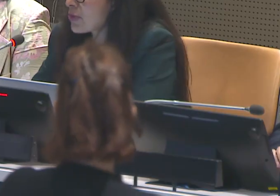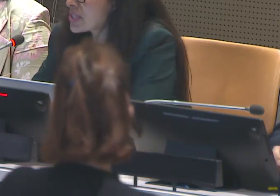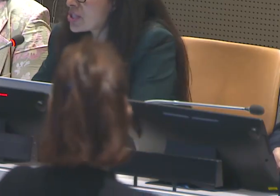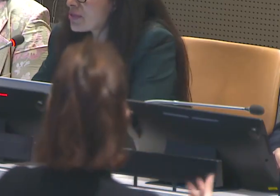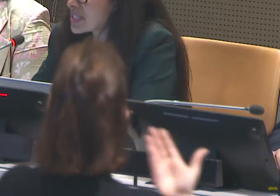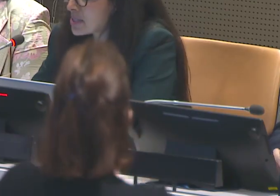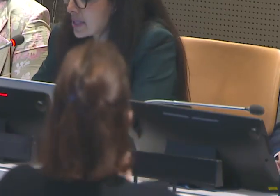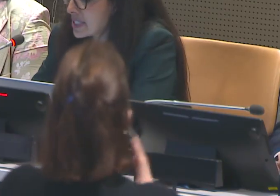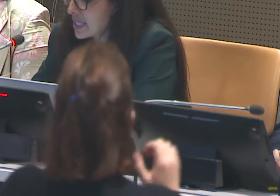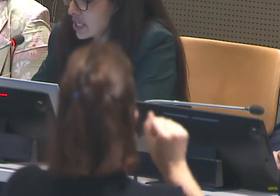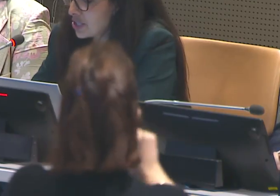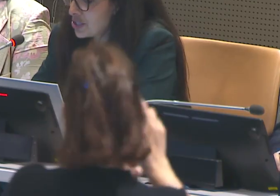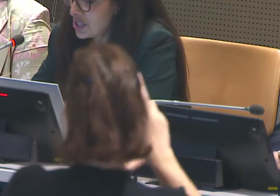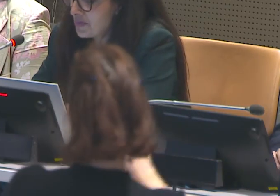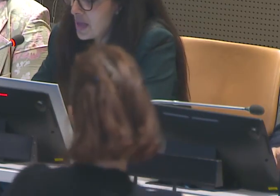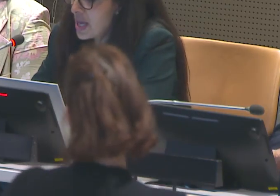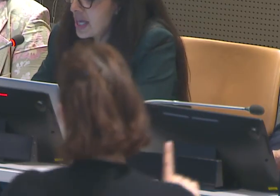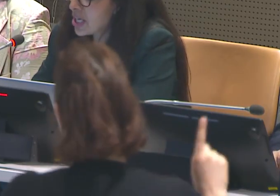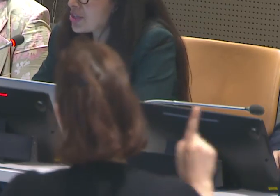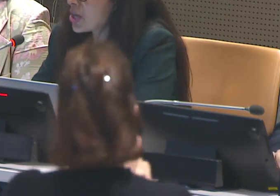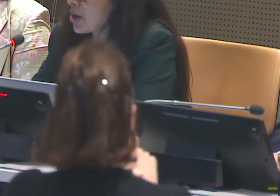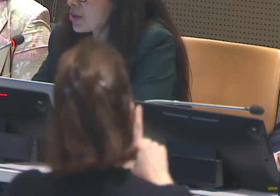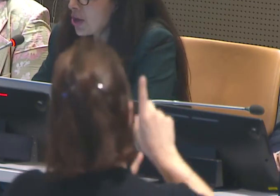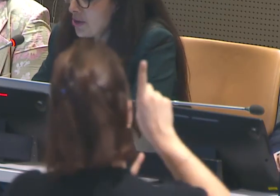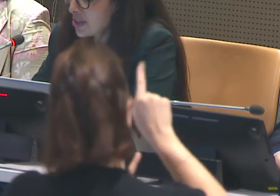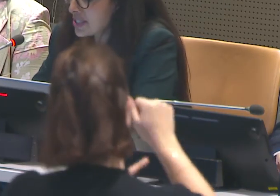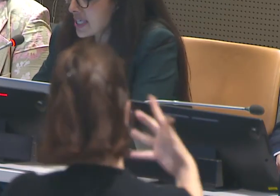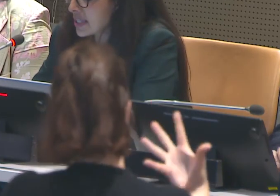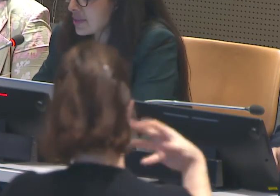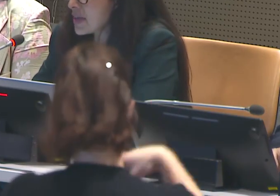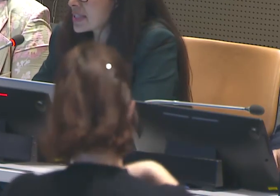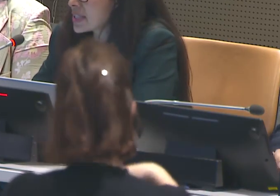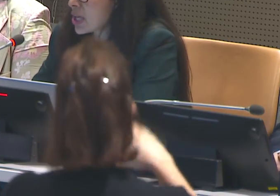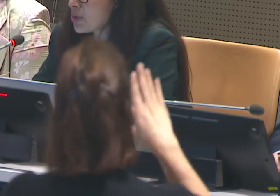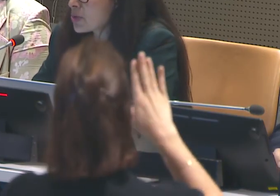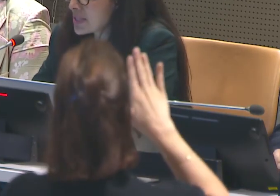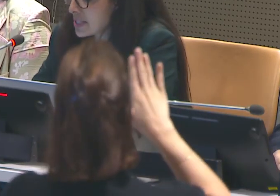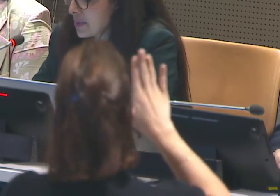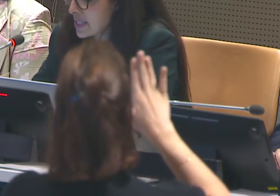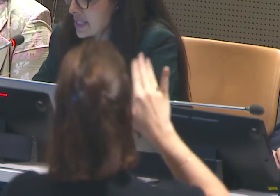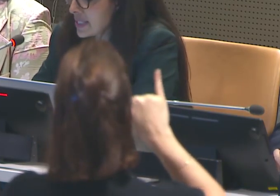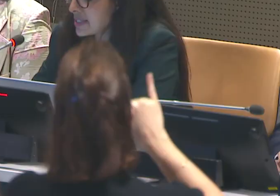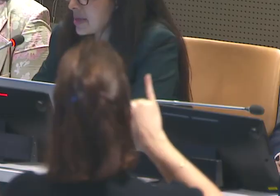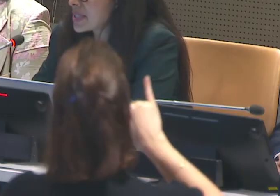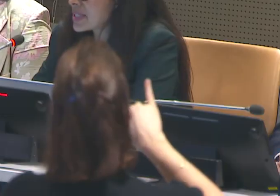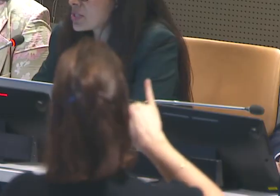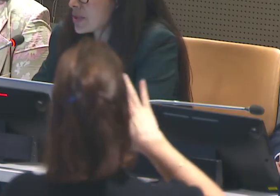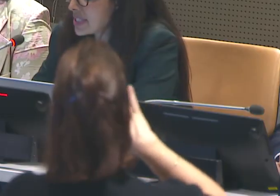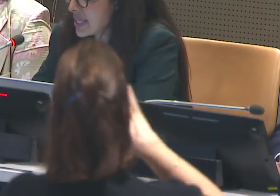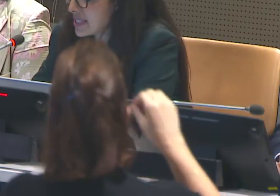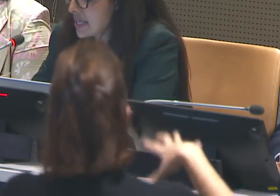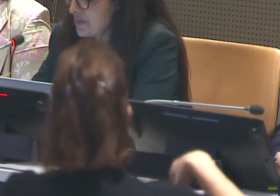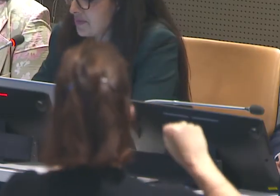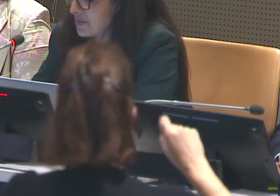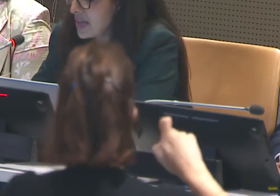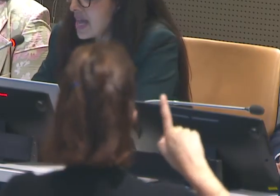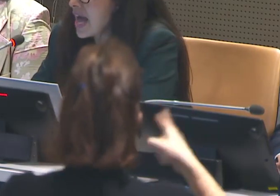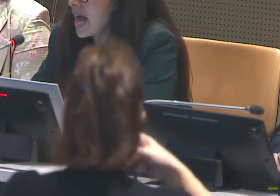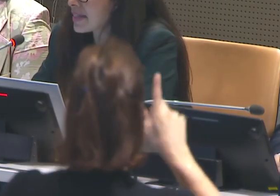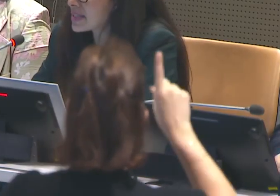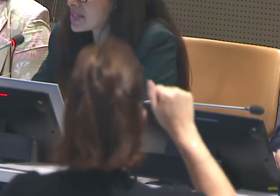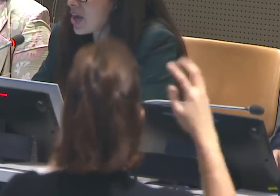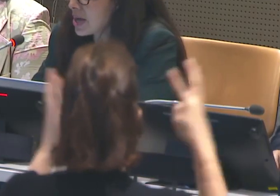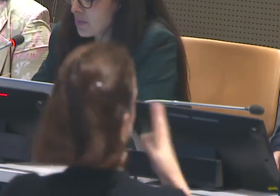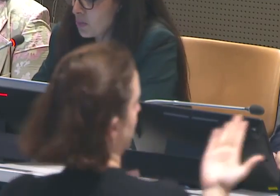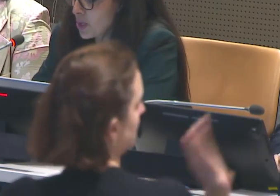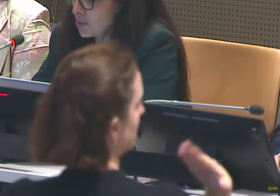the forefront of disability inclusion, including co-hosting the first Global Disability Summit in 2018.